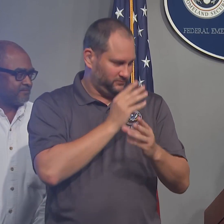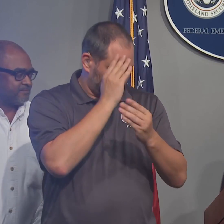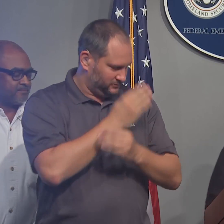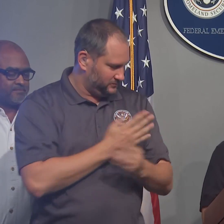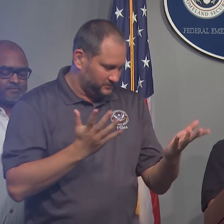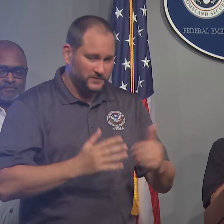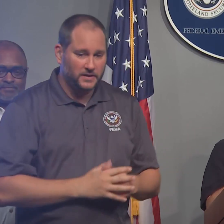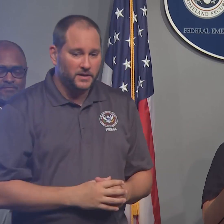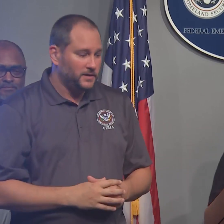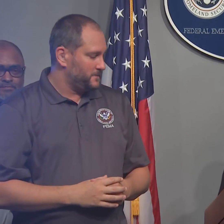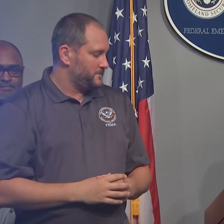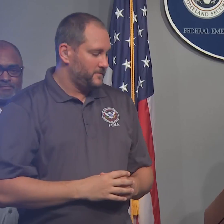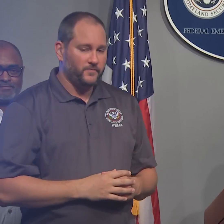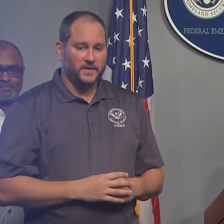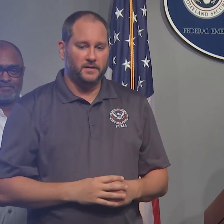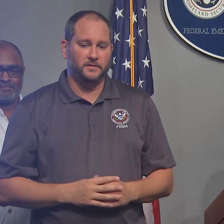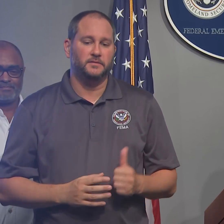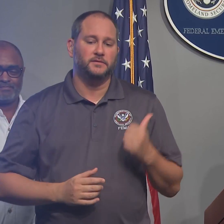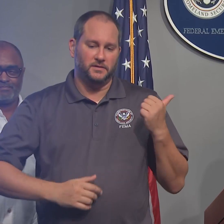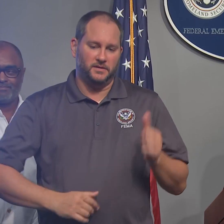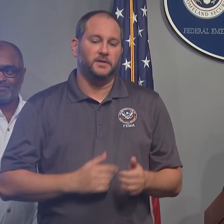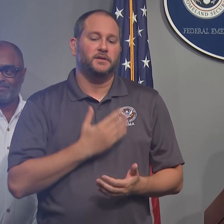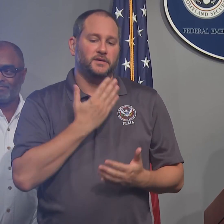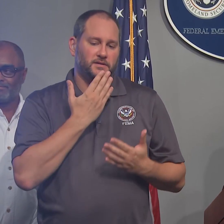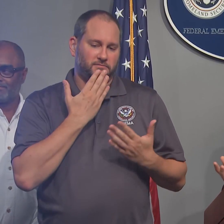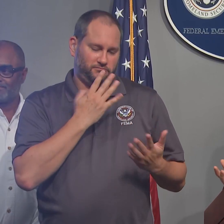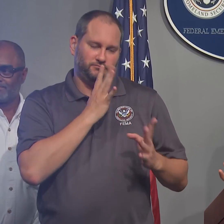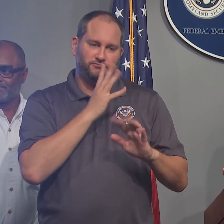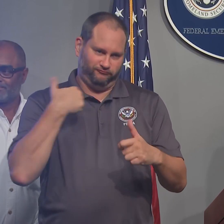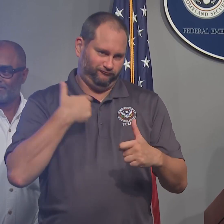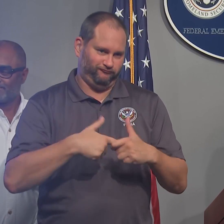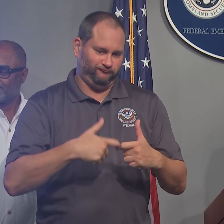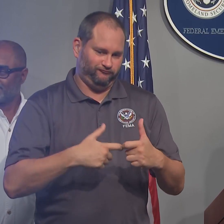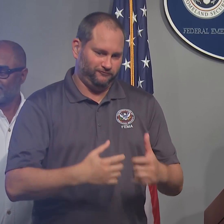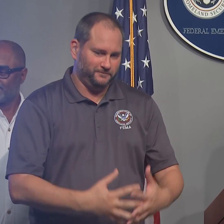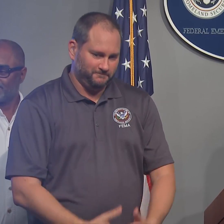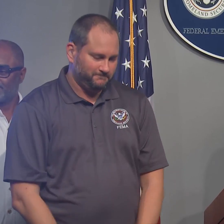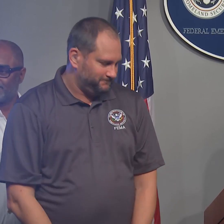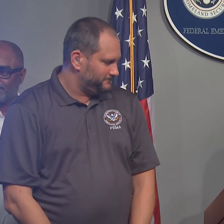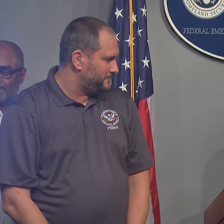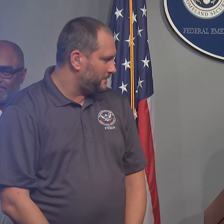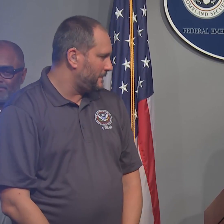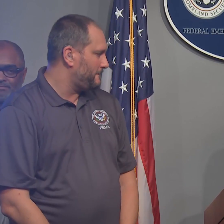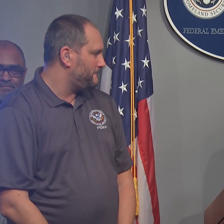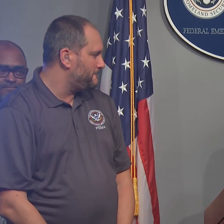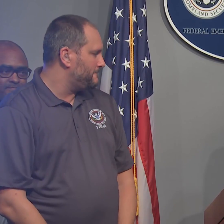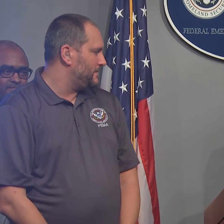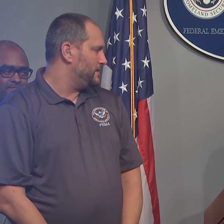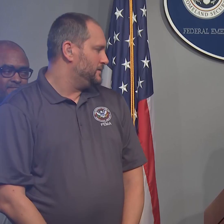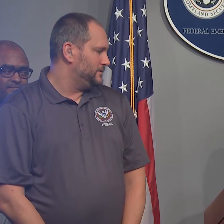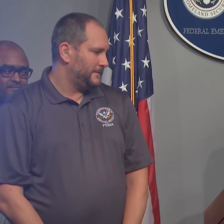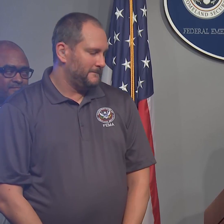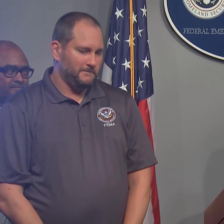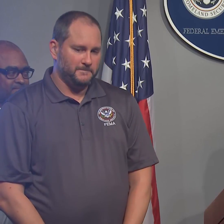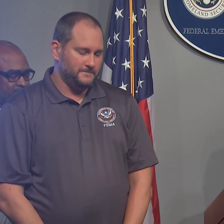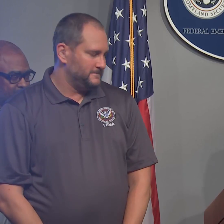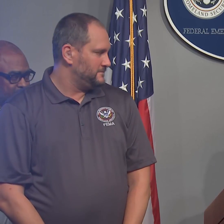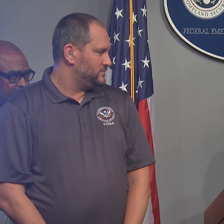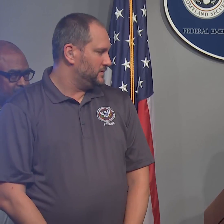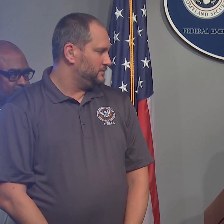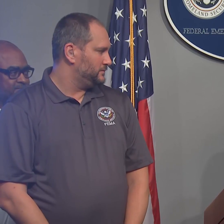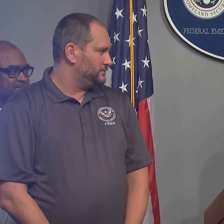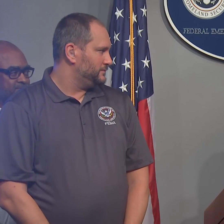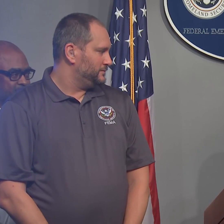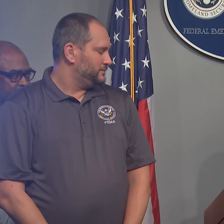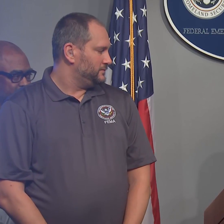Gracias, administrador. Gracias a los medios de comunicación. Como lo mencionaron, esto es una tormenta muy fuerte. Trae